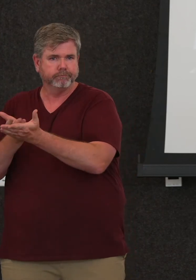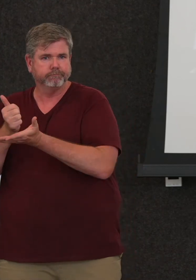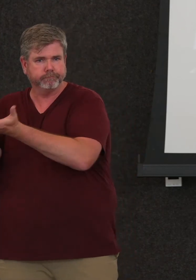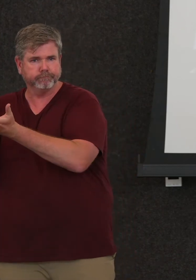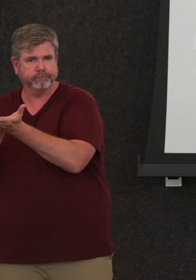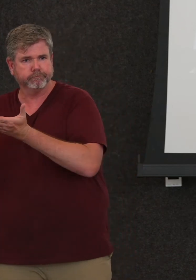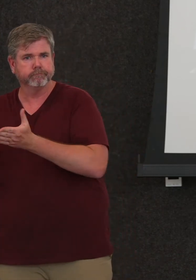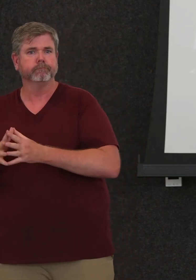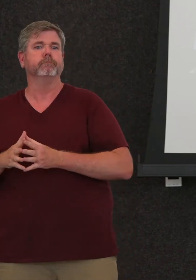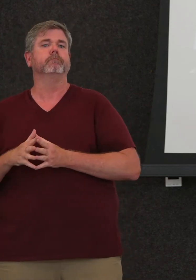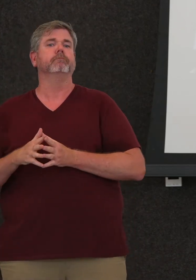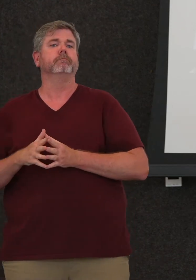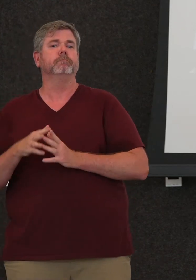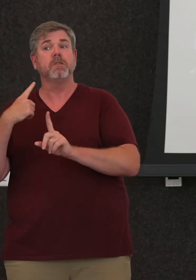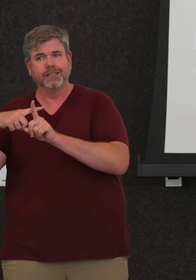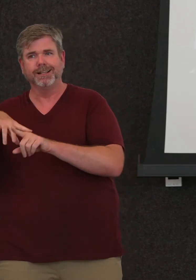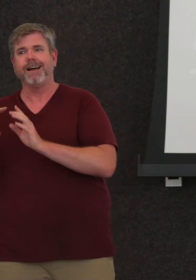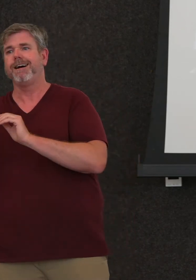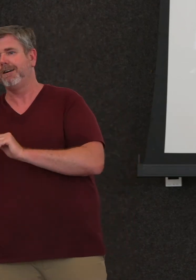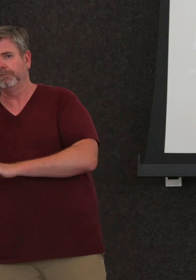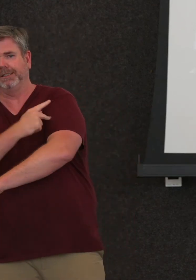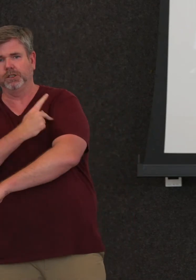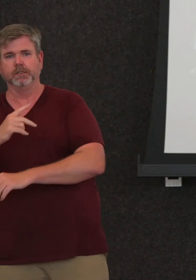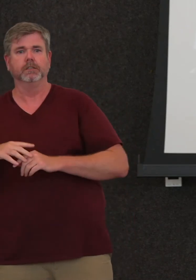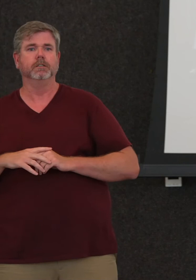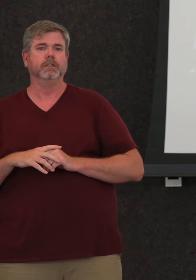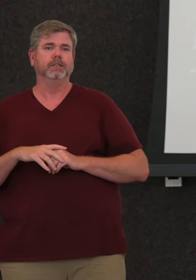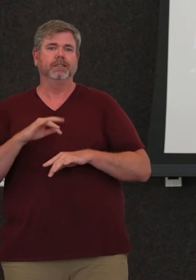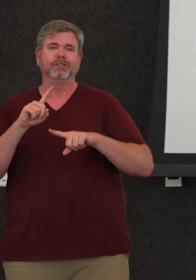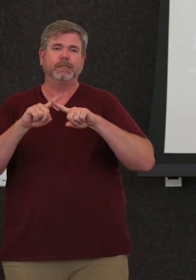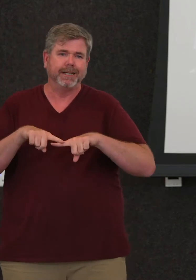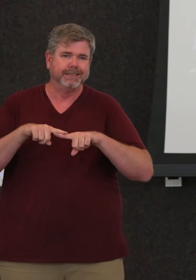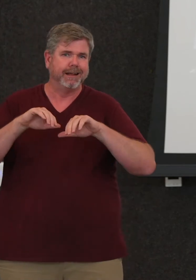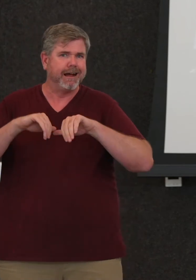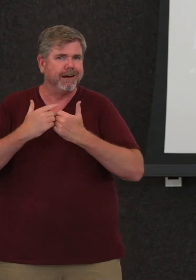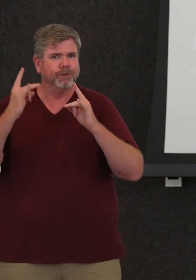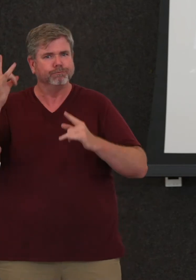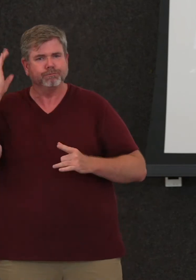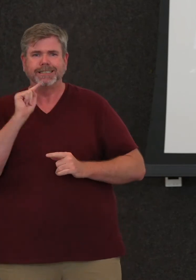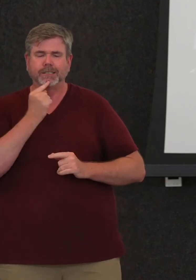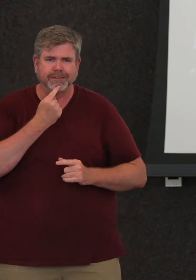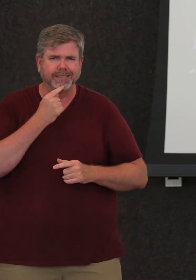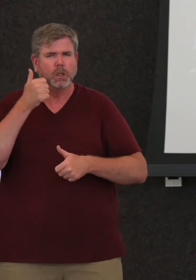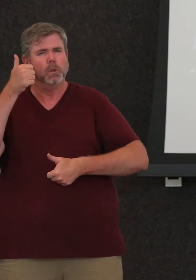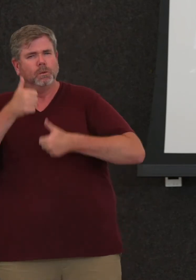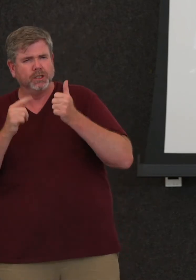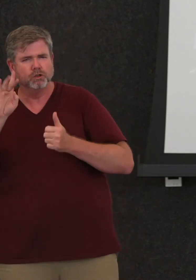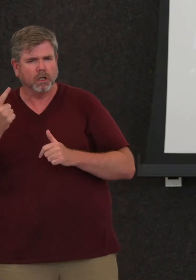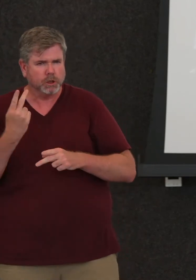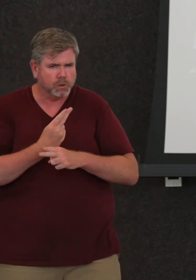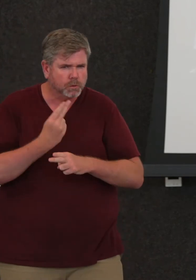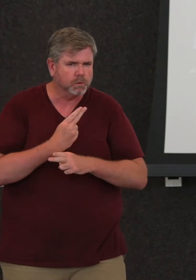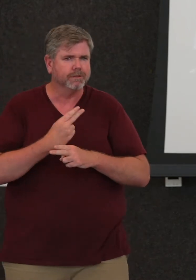system through Gateway, depending on the severity and the drug being used, there are multiple services